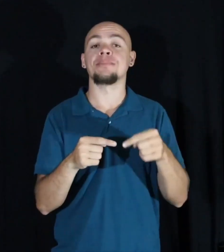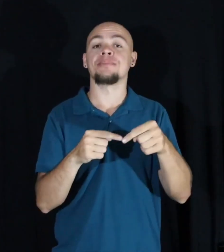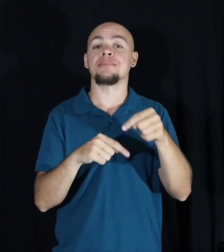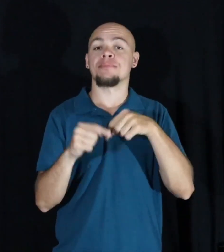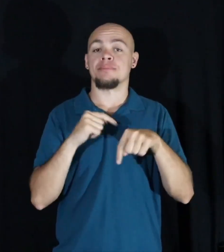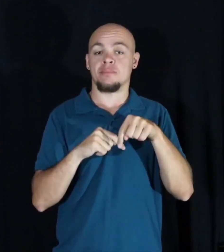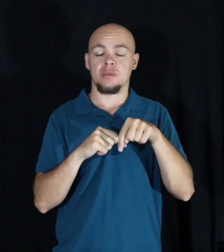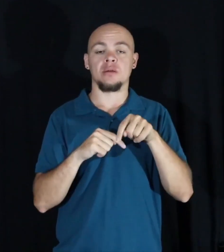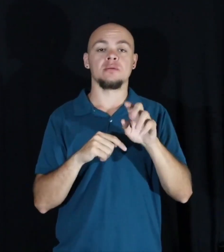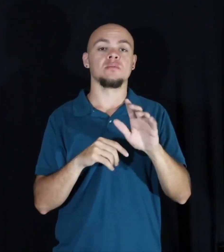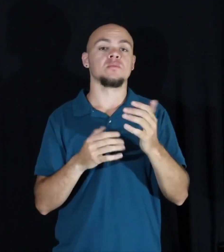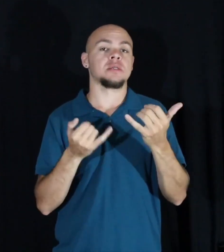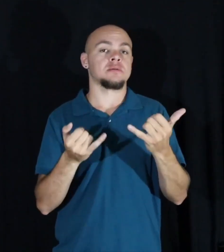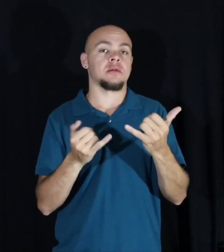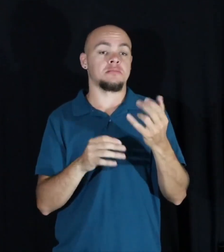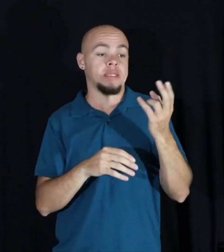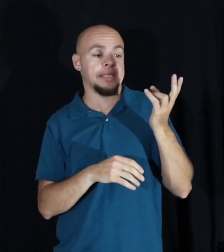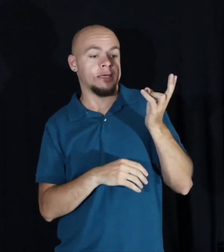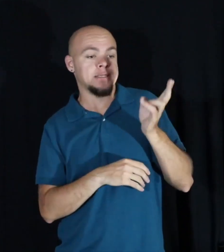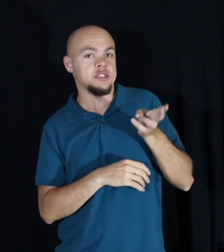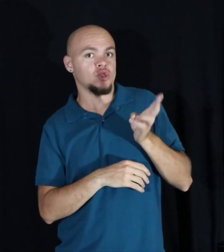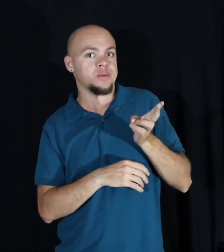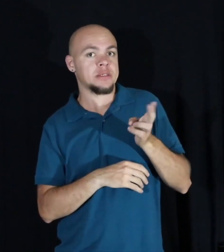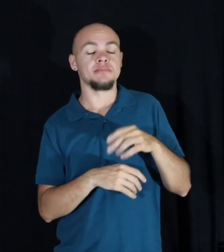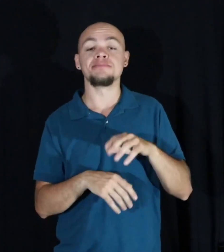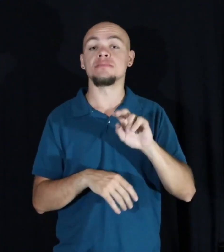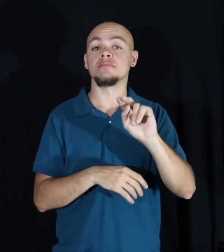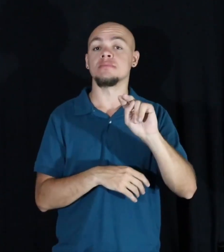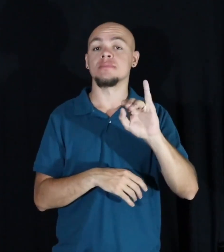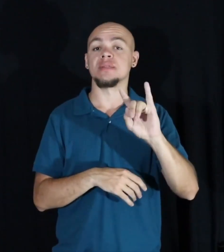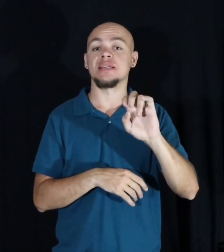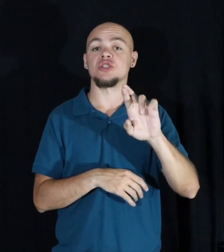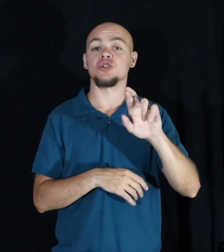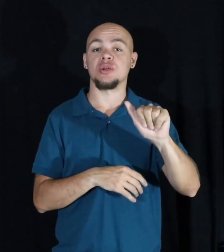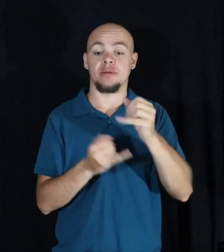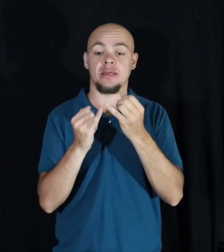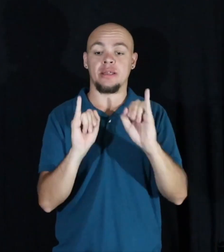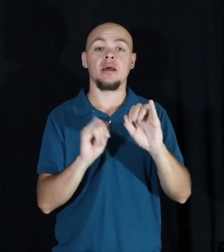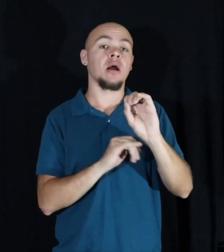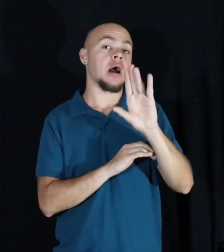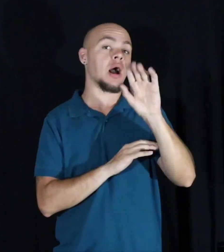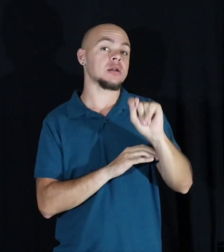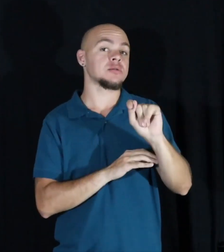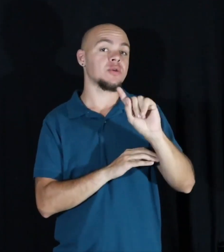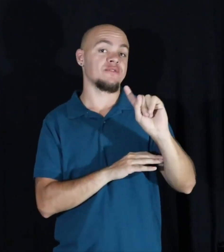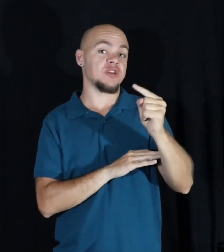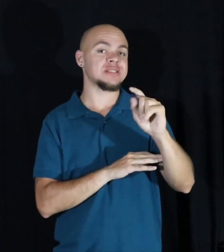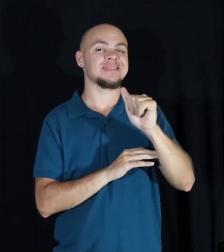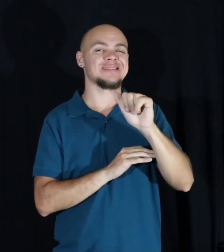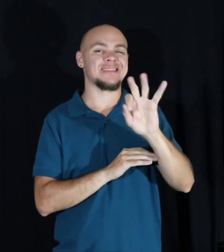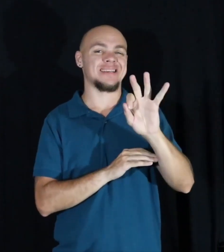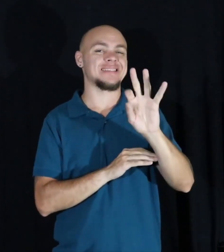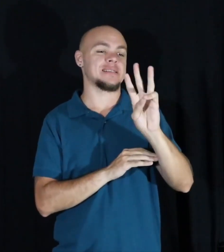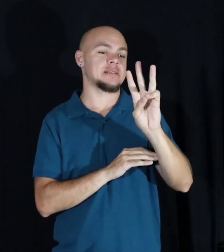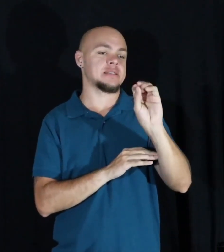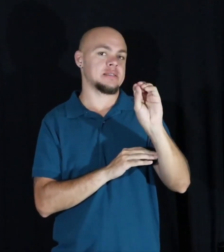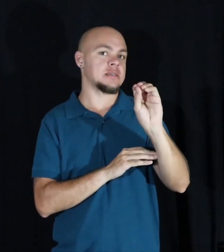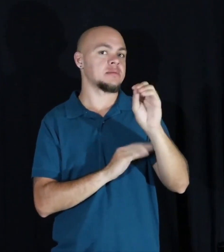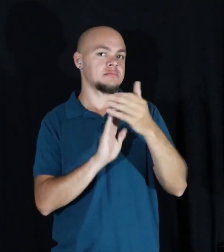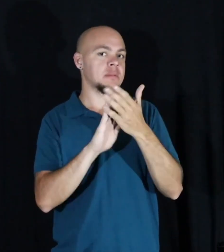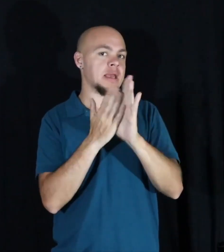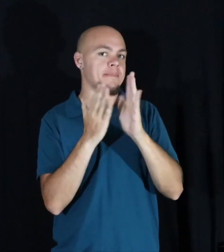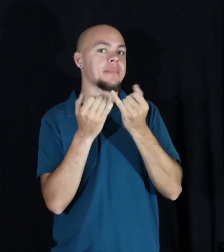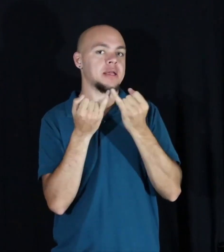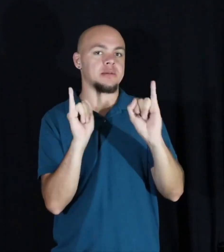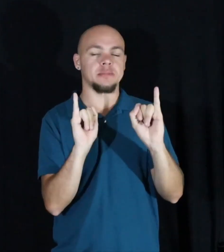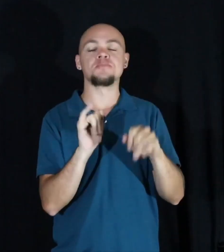can look towards more of the history. Nigeria was independent in October 1st, 1960. As you can see, the